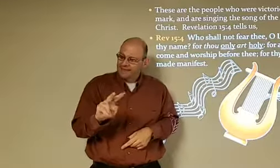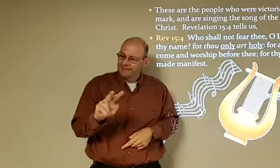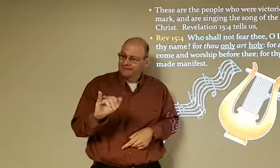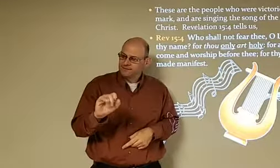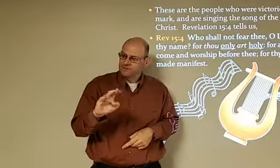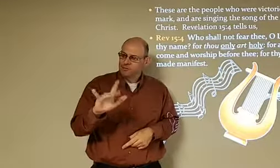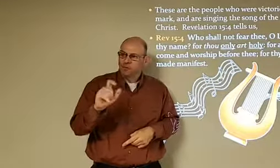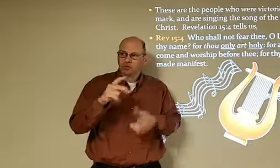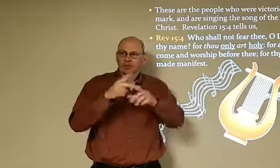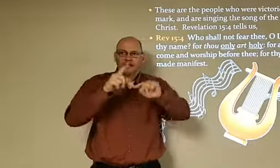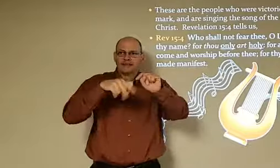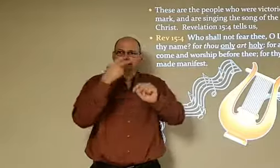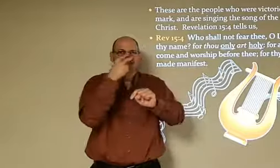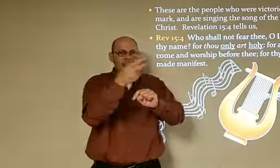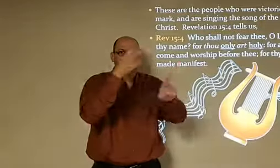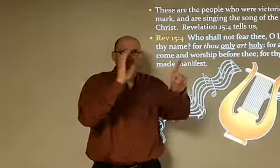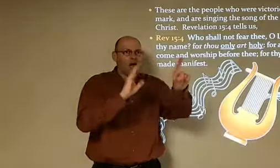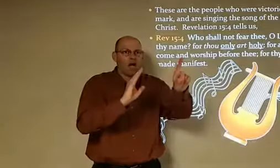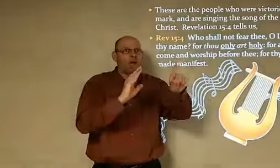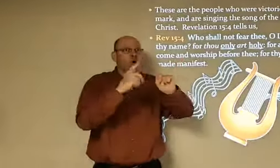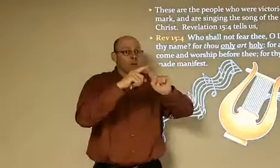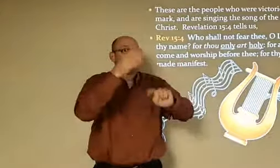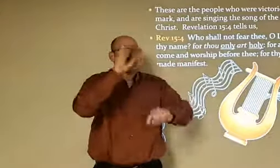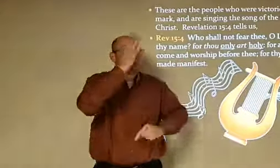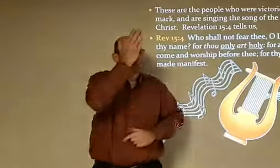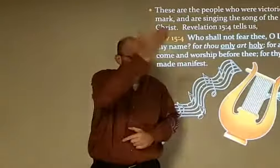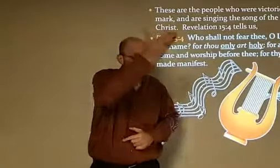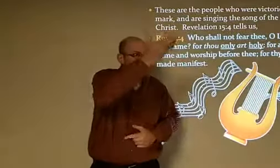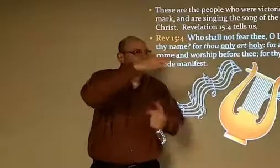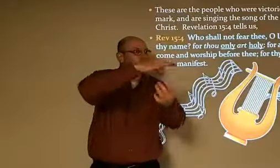become manifest in a flesh,